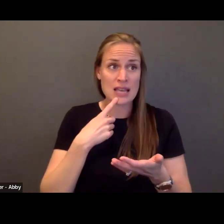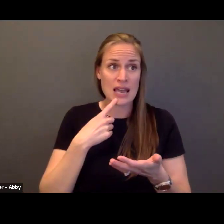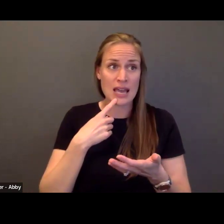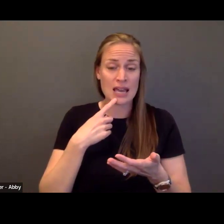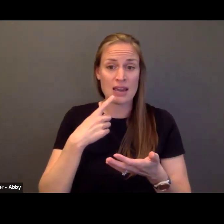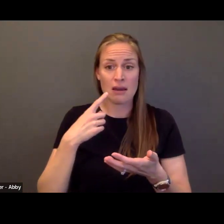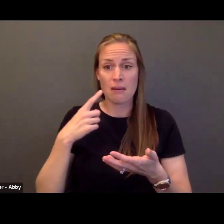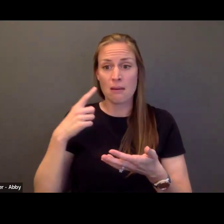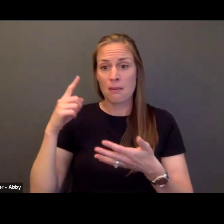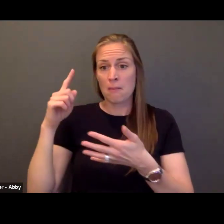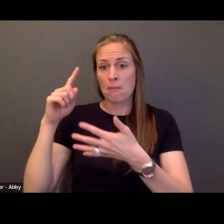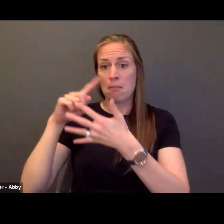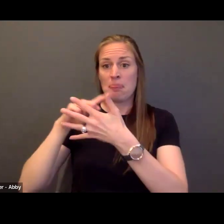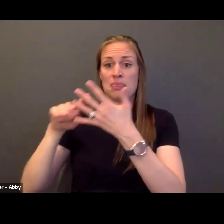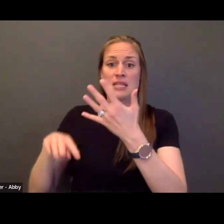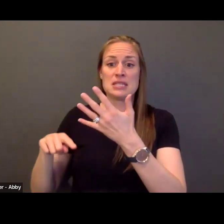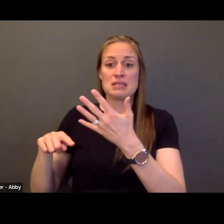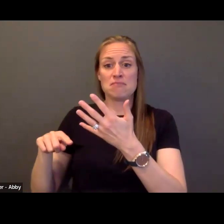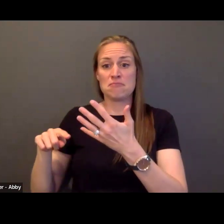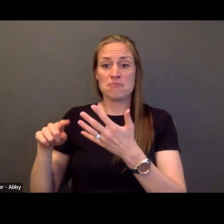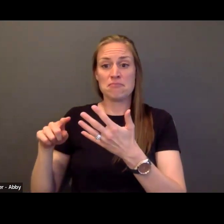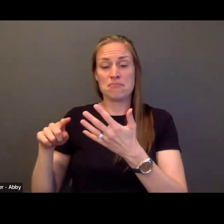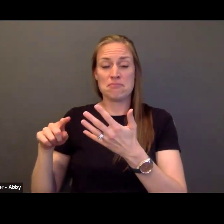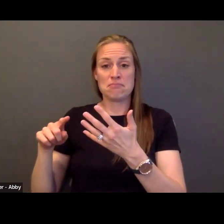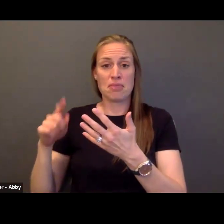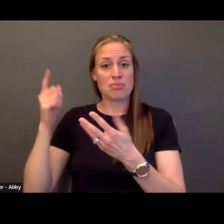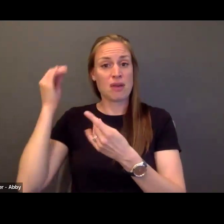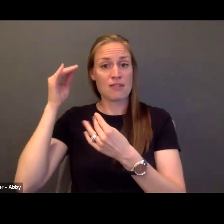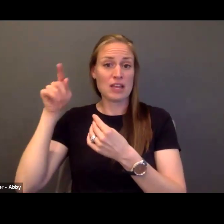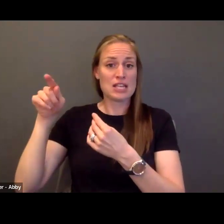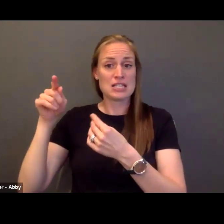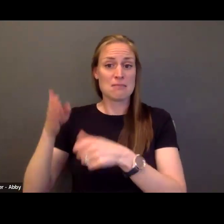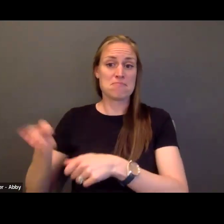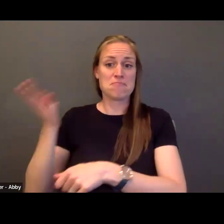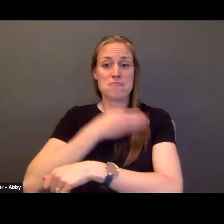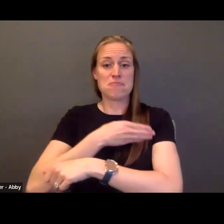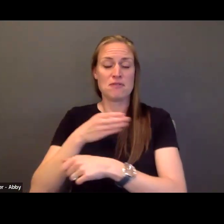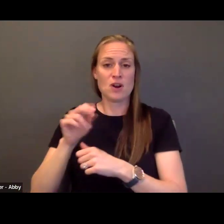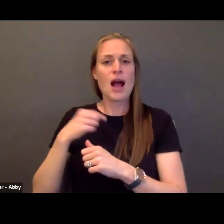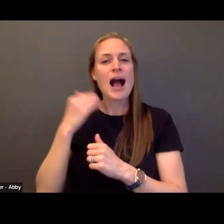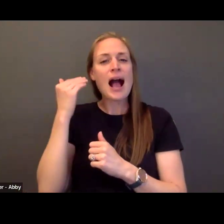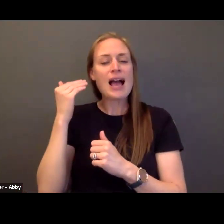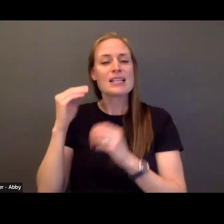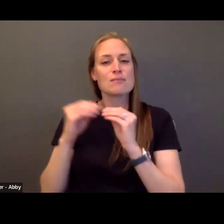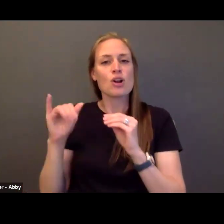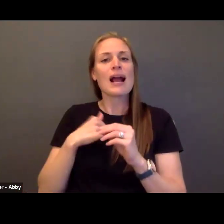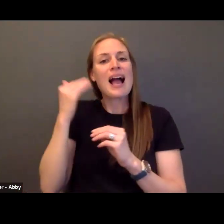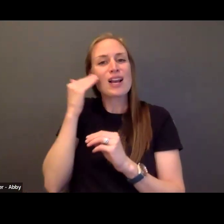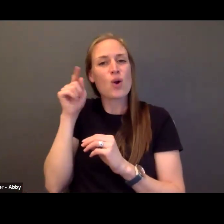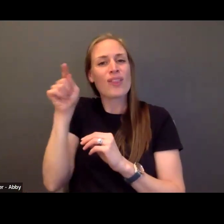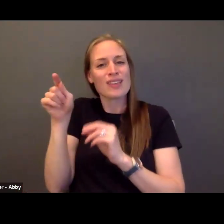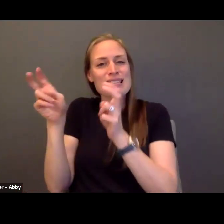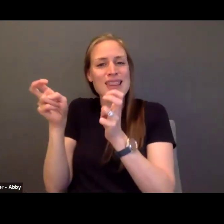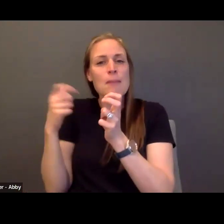this is all we're doing? I'm just like, oh yeah, we've got, I know we're doing something there. Yeah, I know we're doing something there.